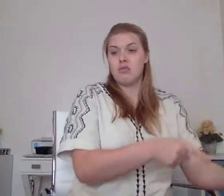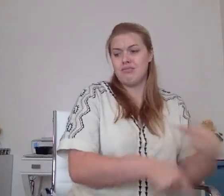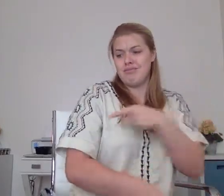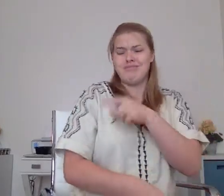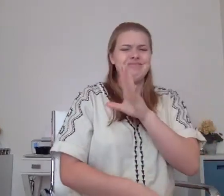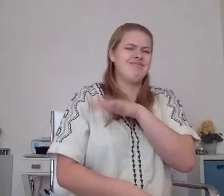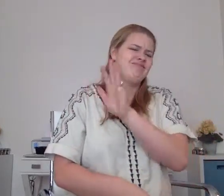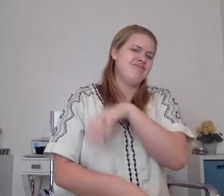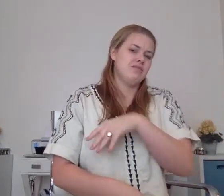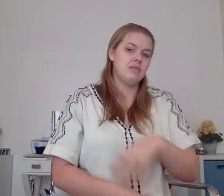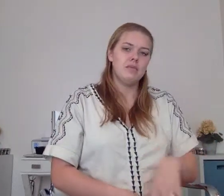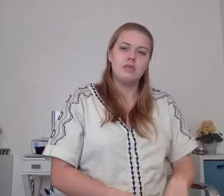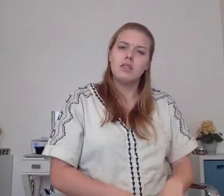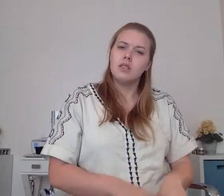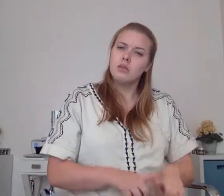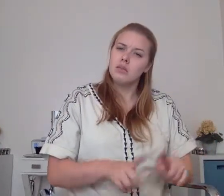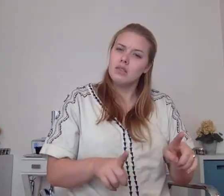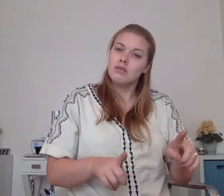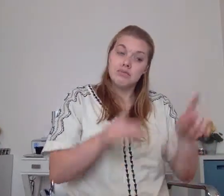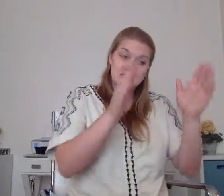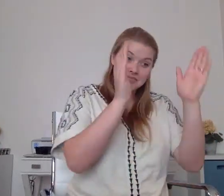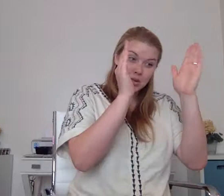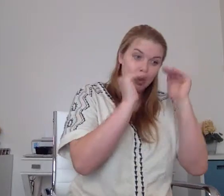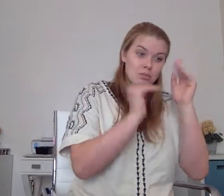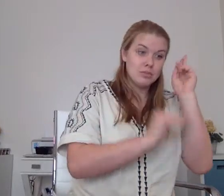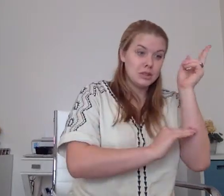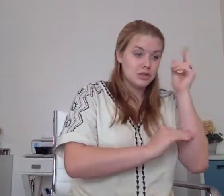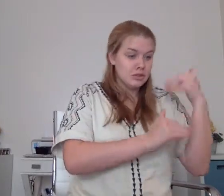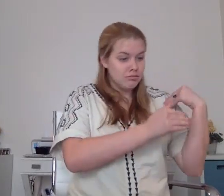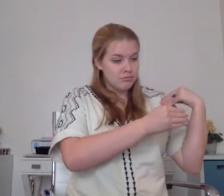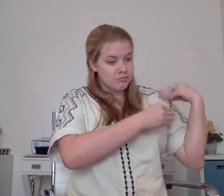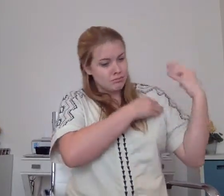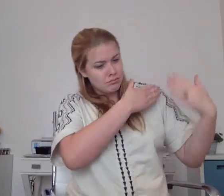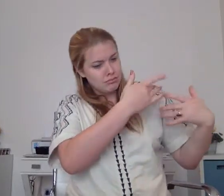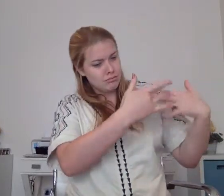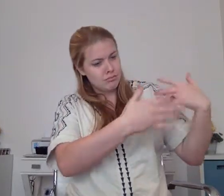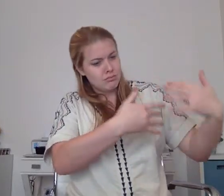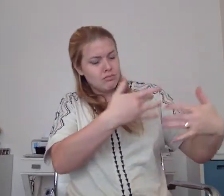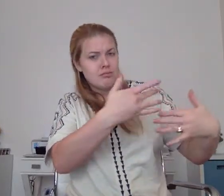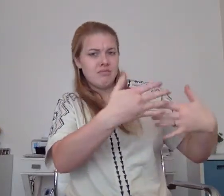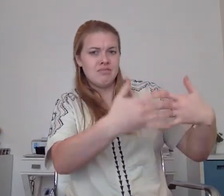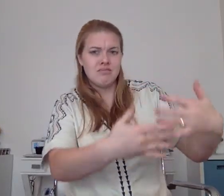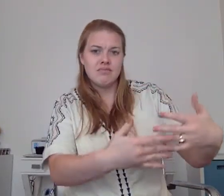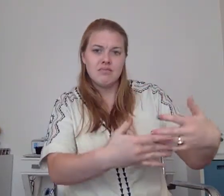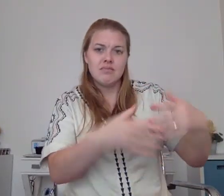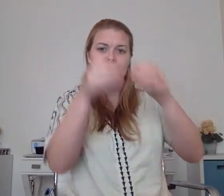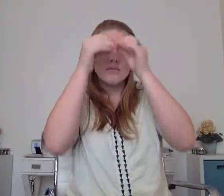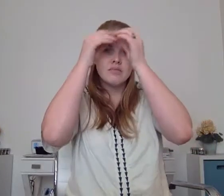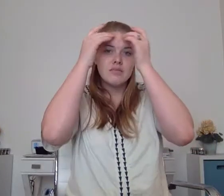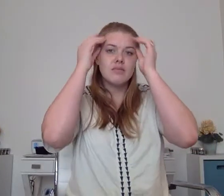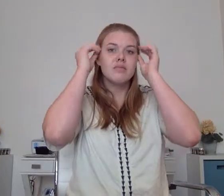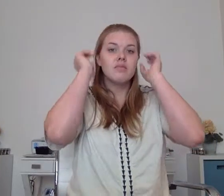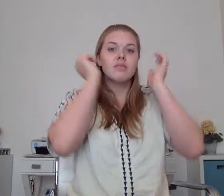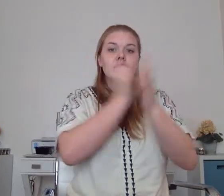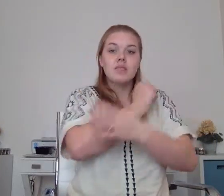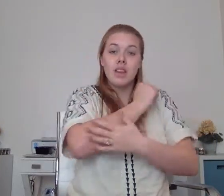values. But there was hope. Since history moved forward, even the most unsteady lands would someday catch